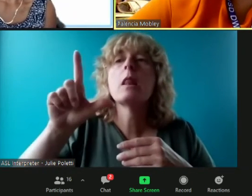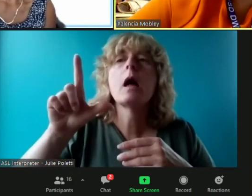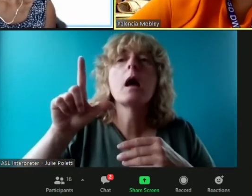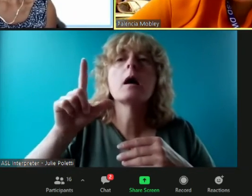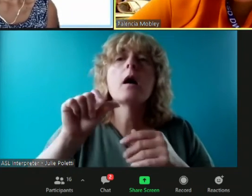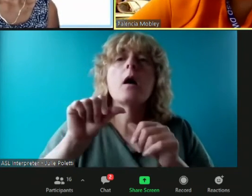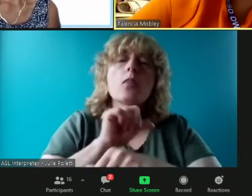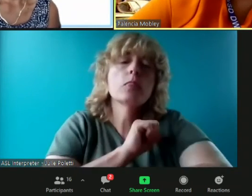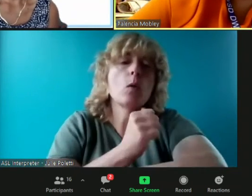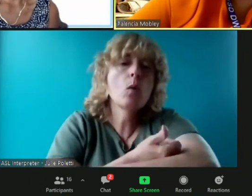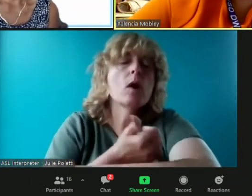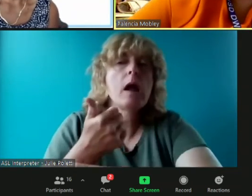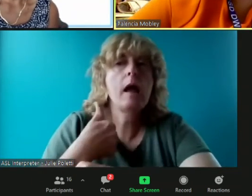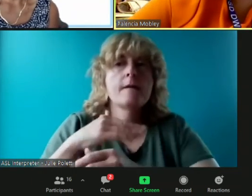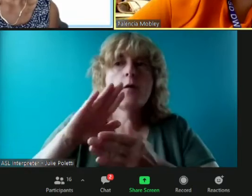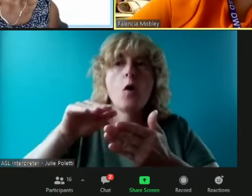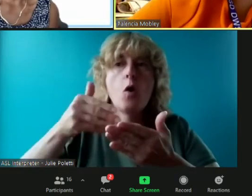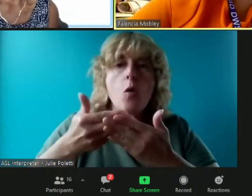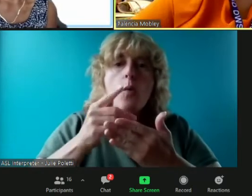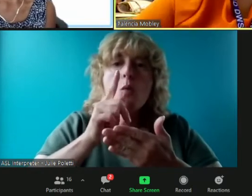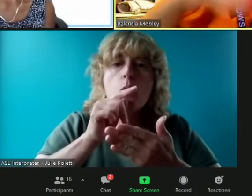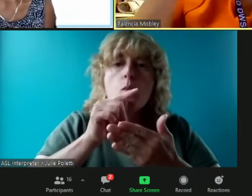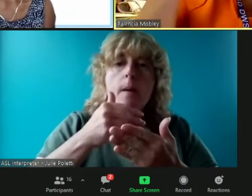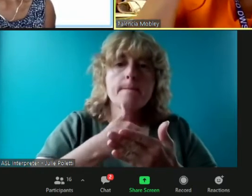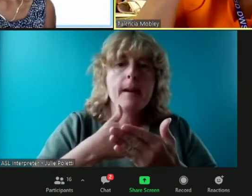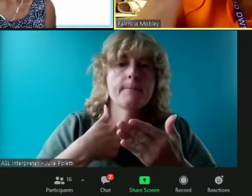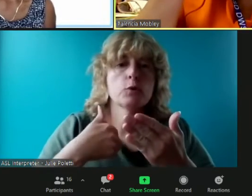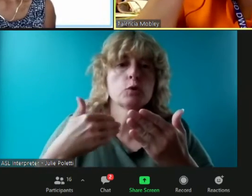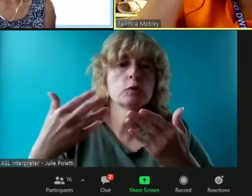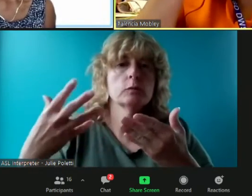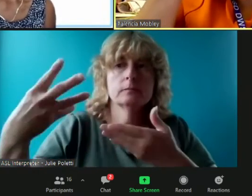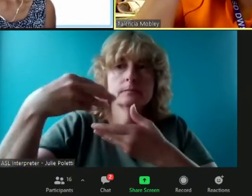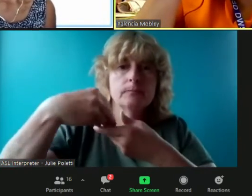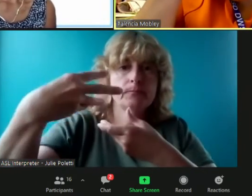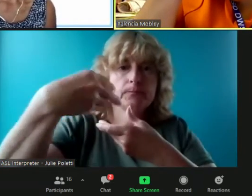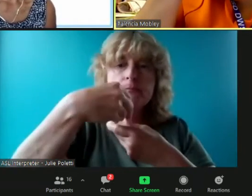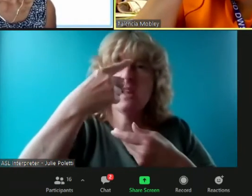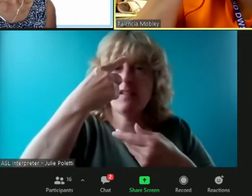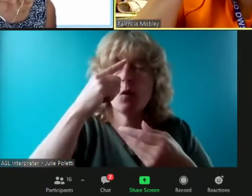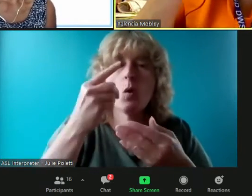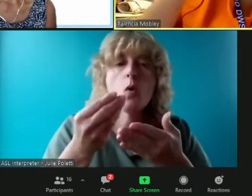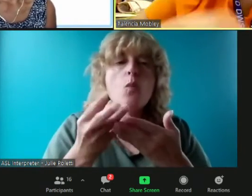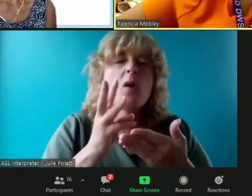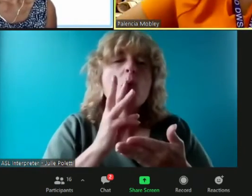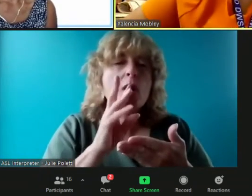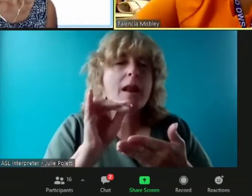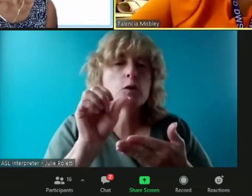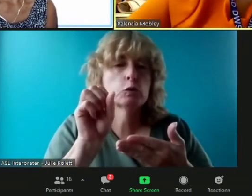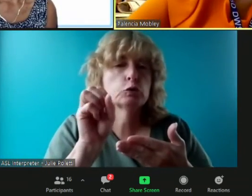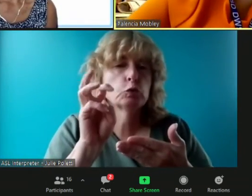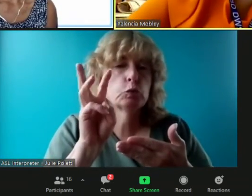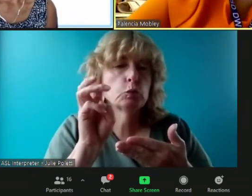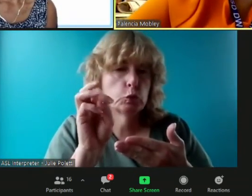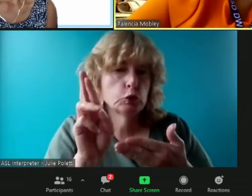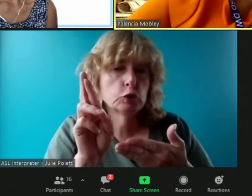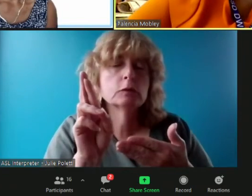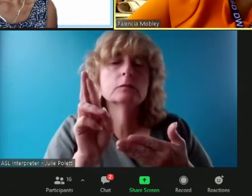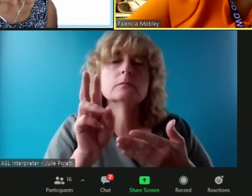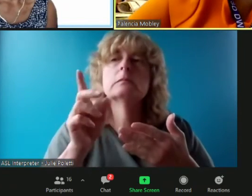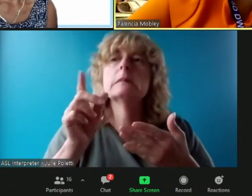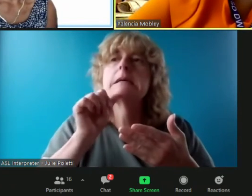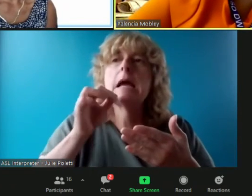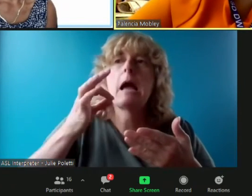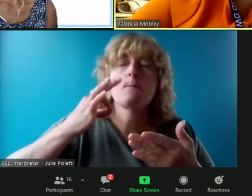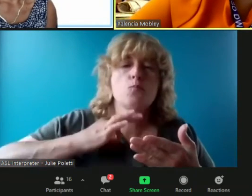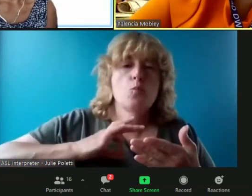communities that connect uh onto the system on the wastewater side non-profit uh regulation